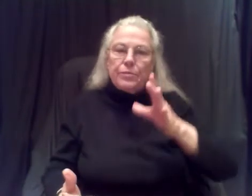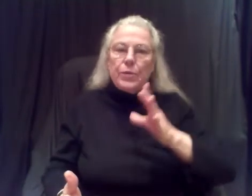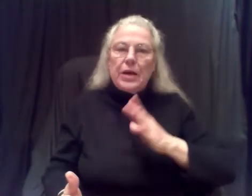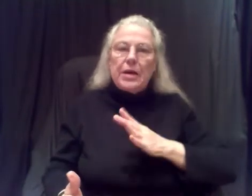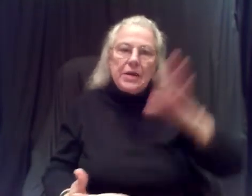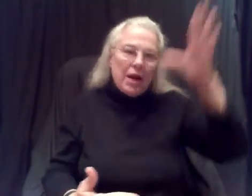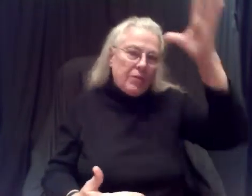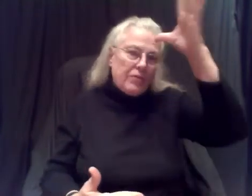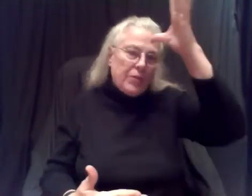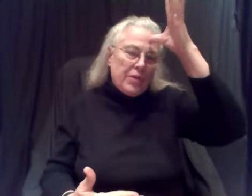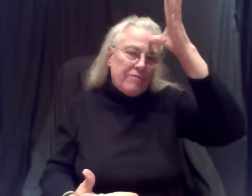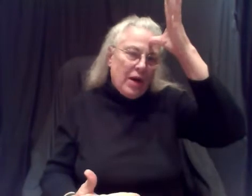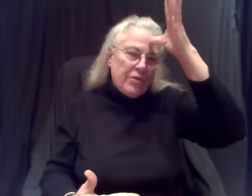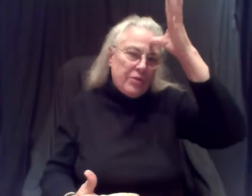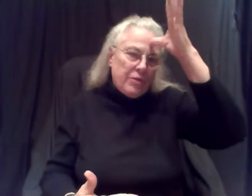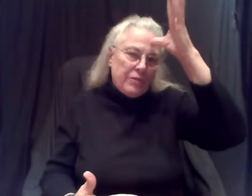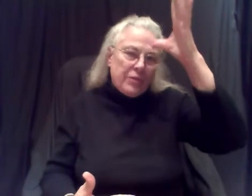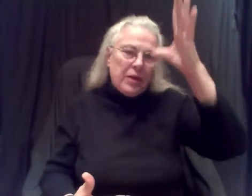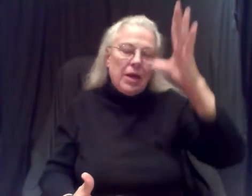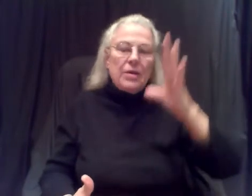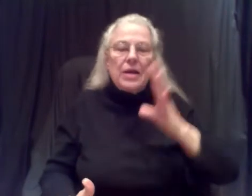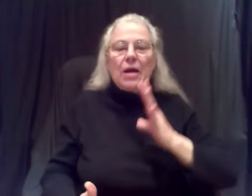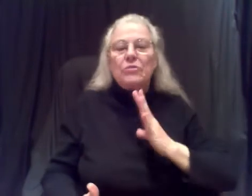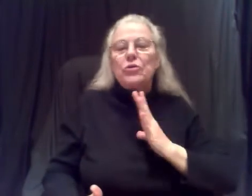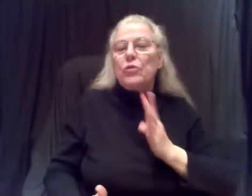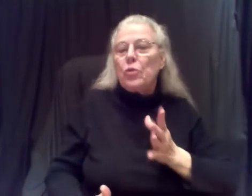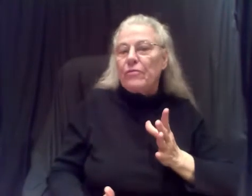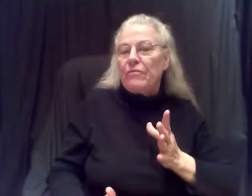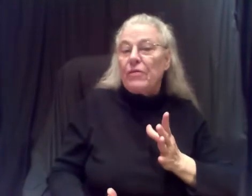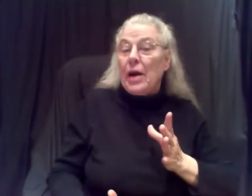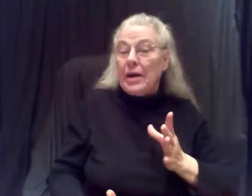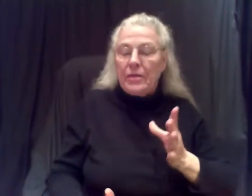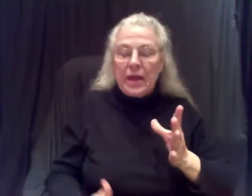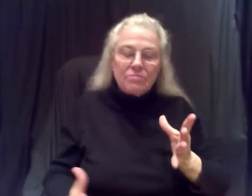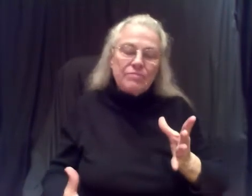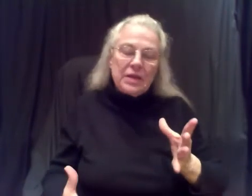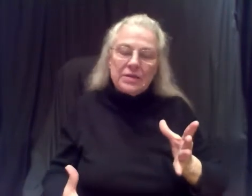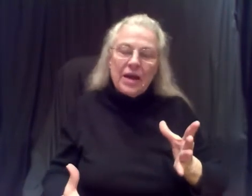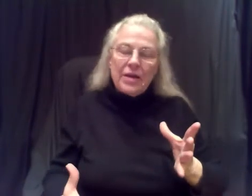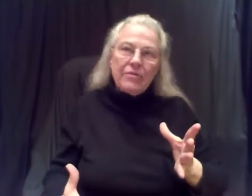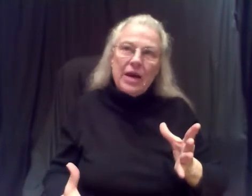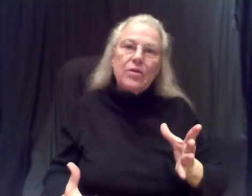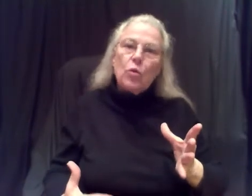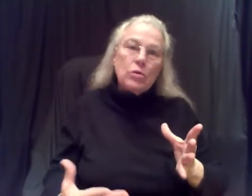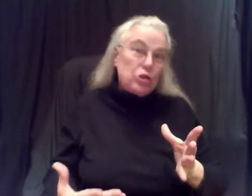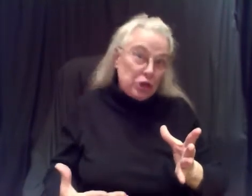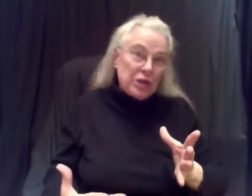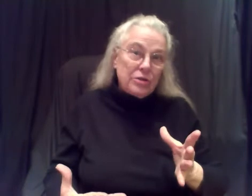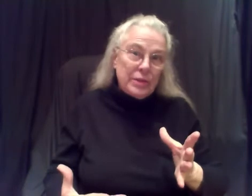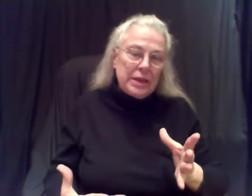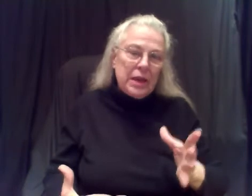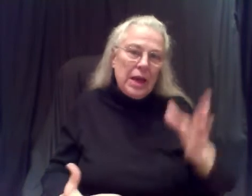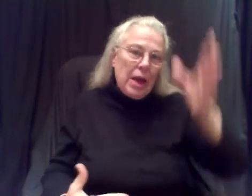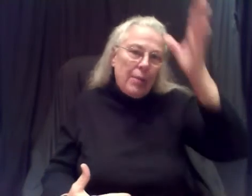bringing it down from the Father down to the word fine, and that it's kind of like the word gentleman,